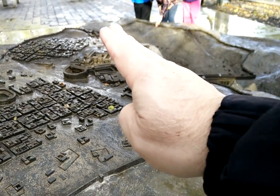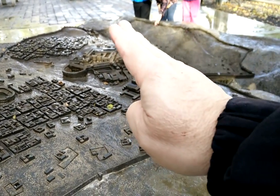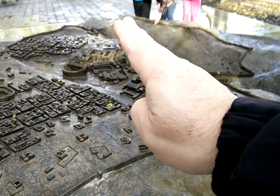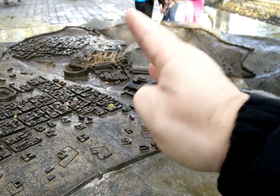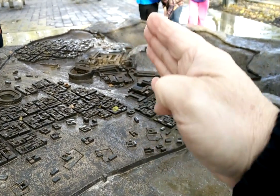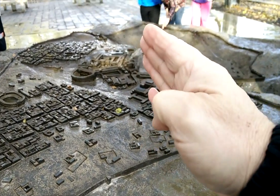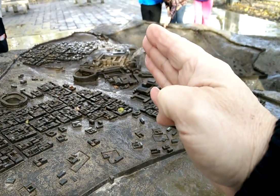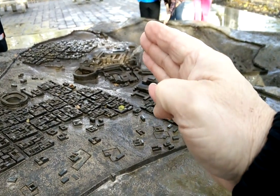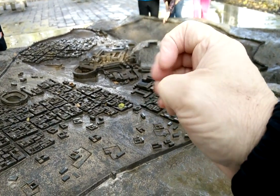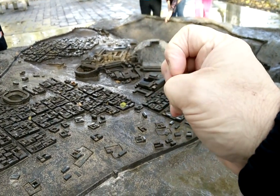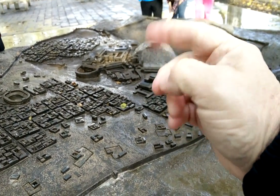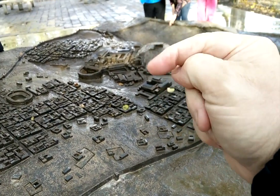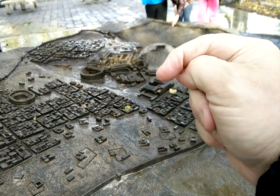Now we're in Beit She'an.